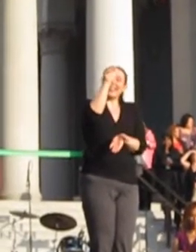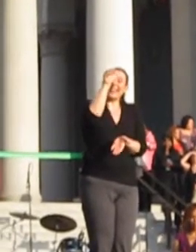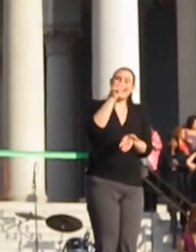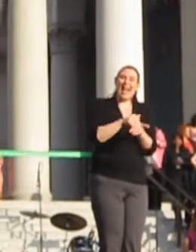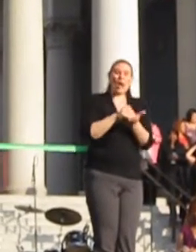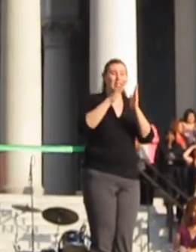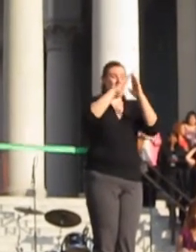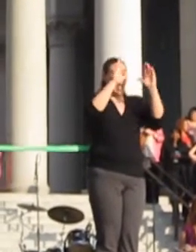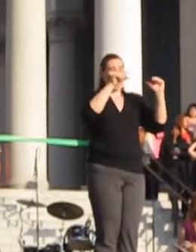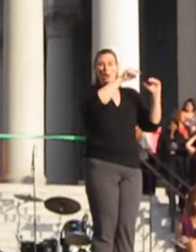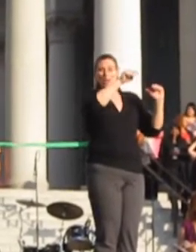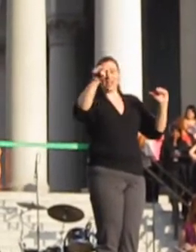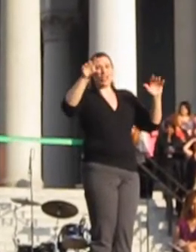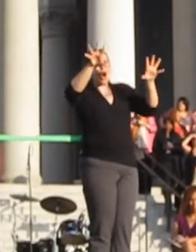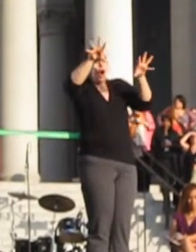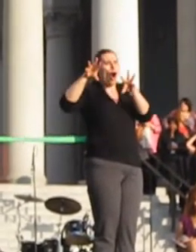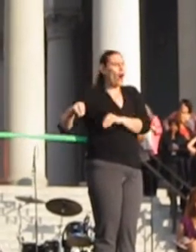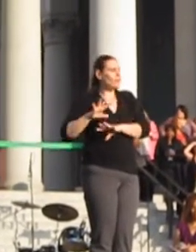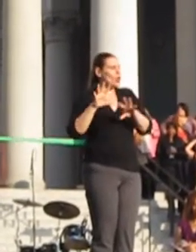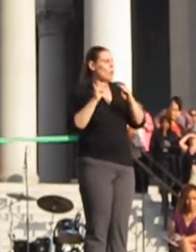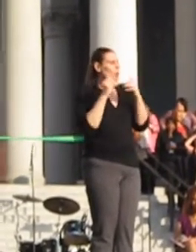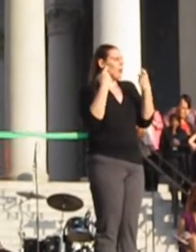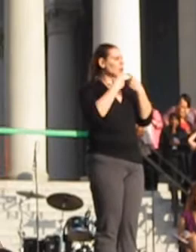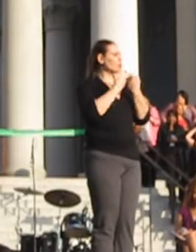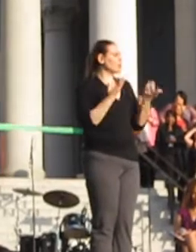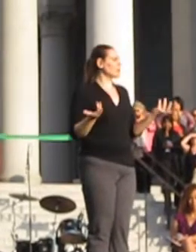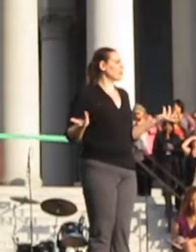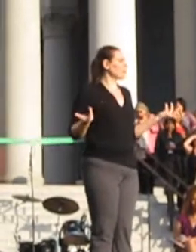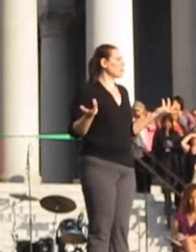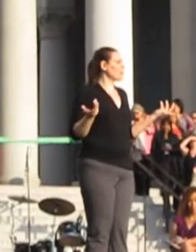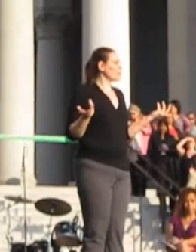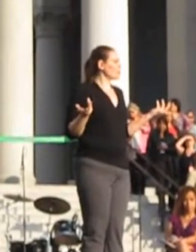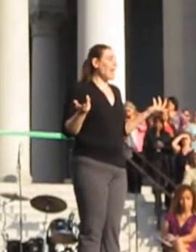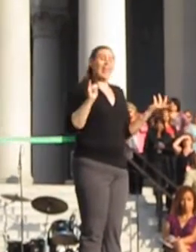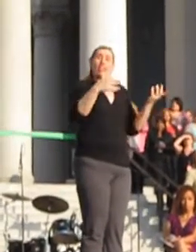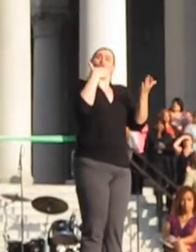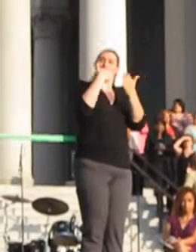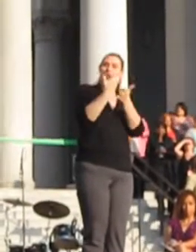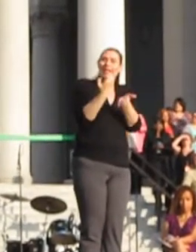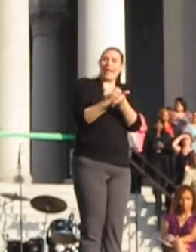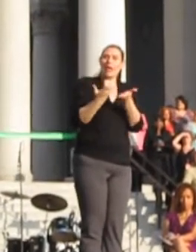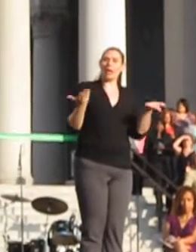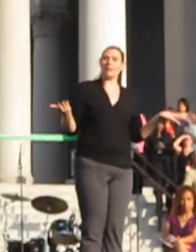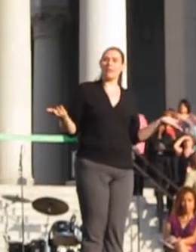750,000 houses off the electrical grid. And it's good economics.